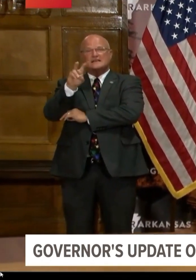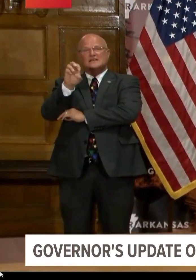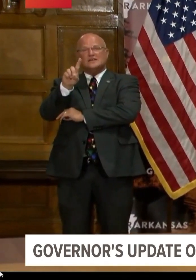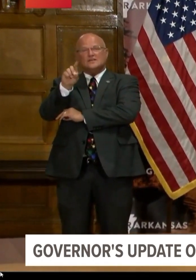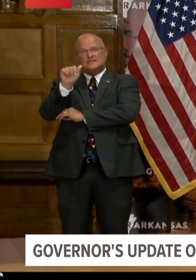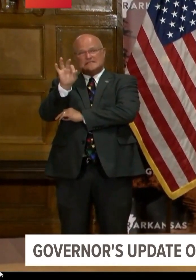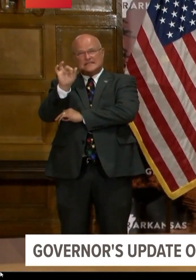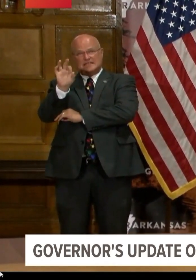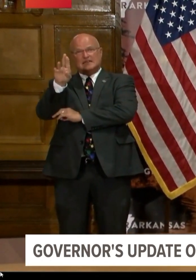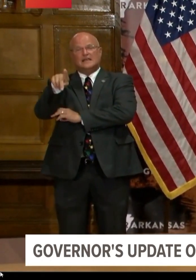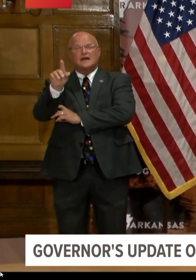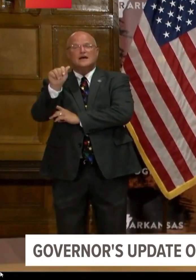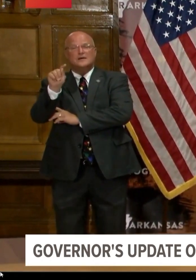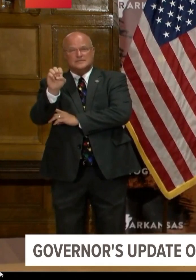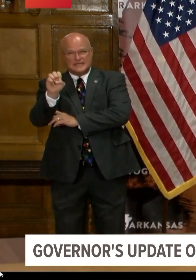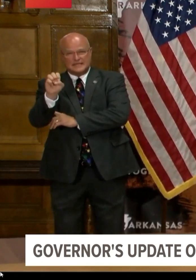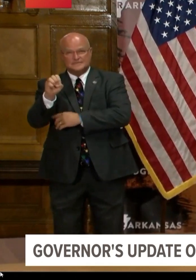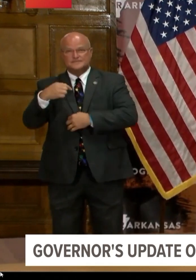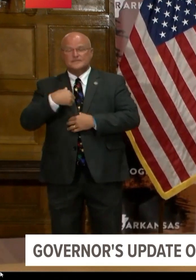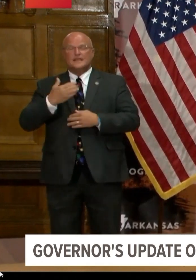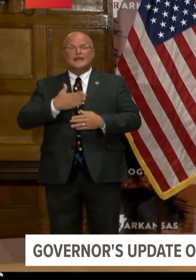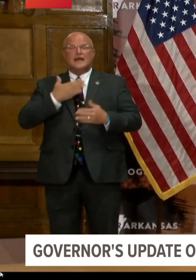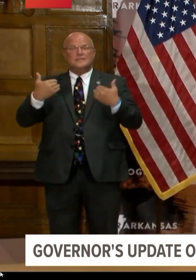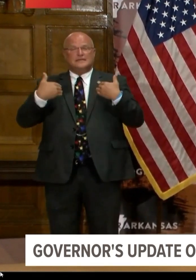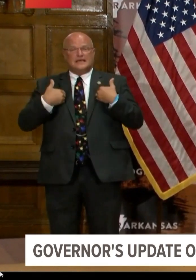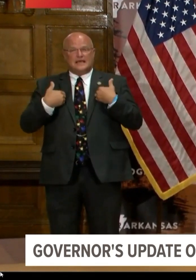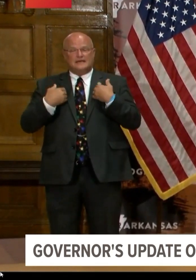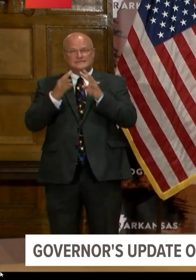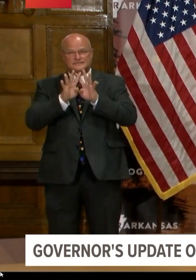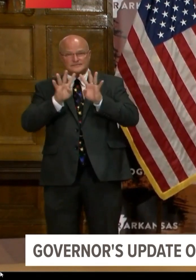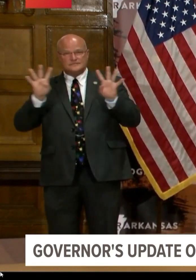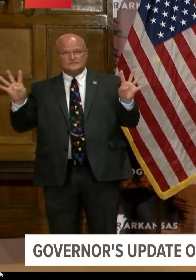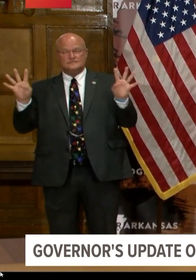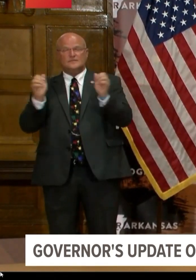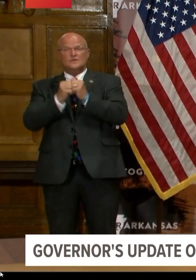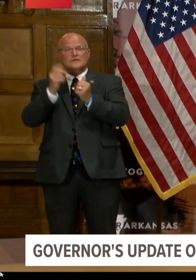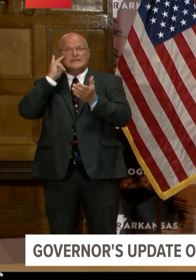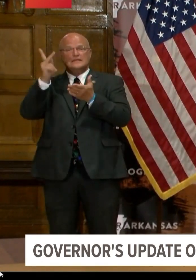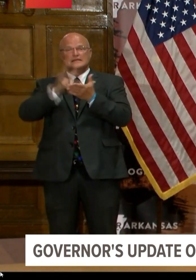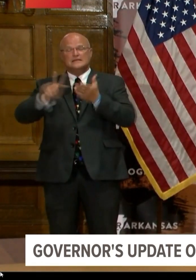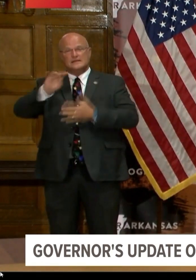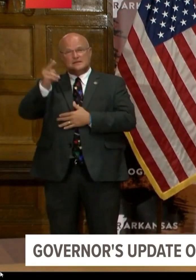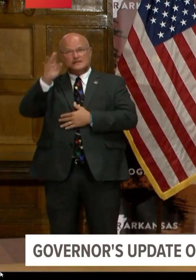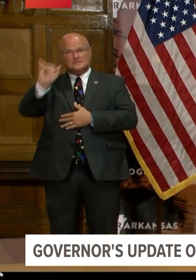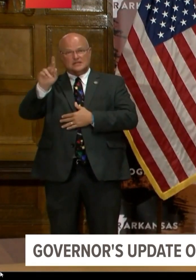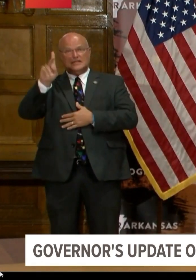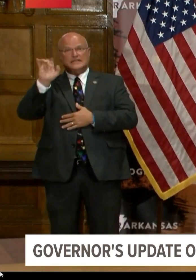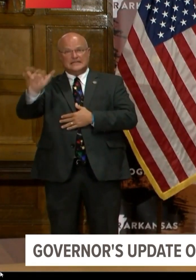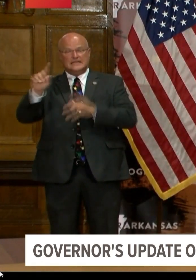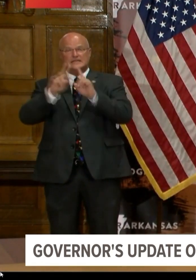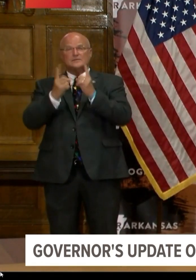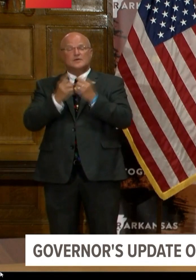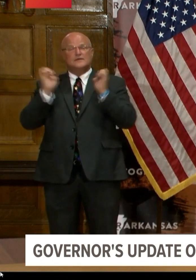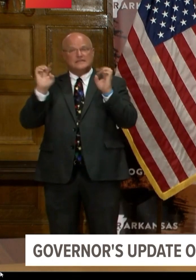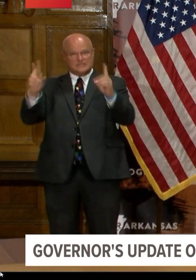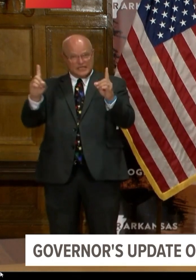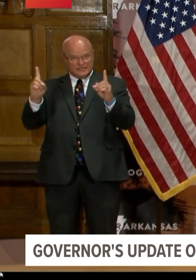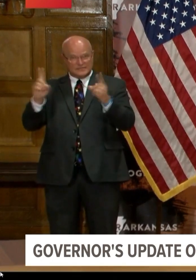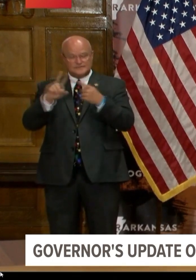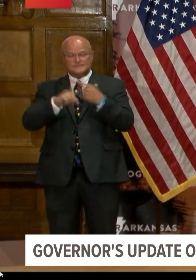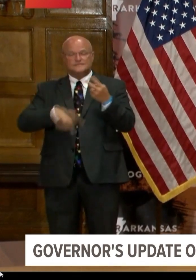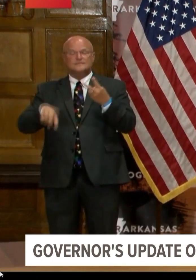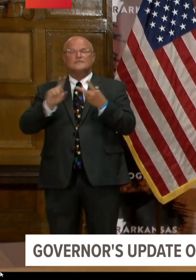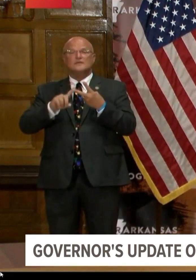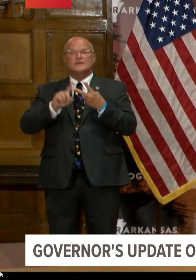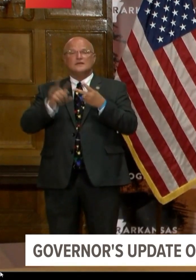COVID-19 daily update. I'm pleased to be joined by Secretary Johnny Key of the Department of Education. I